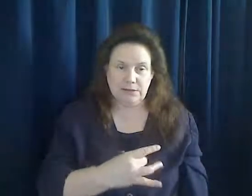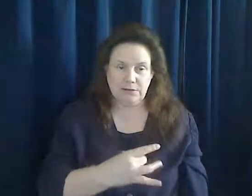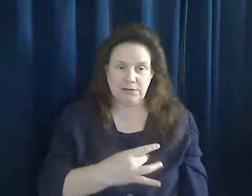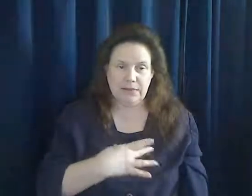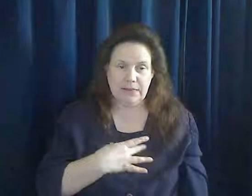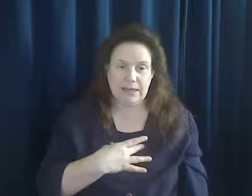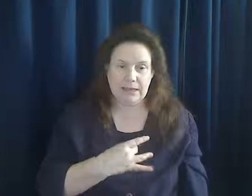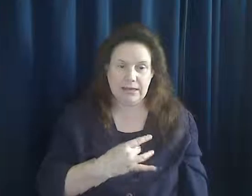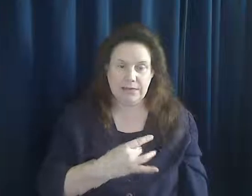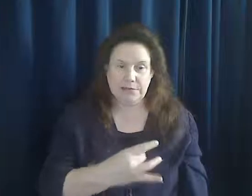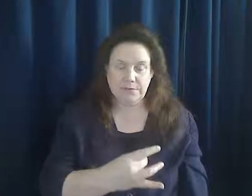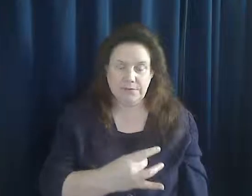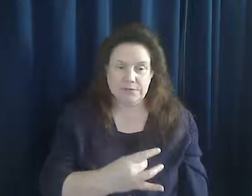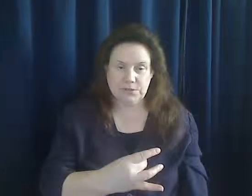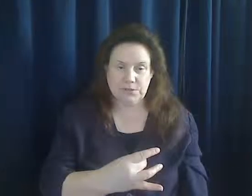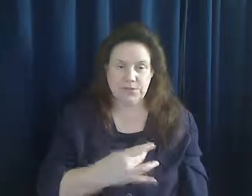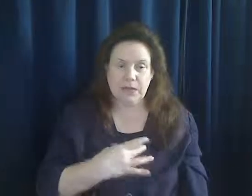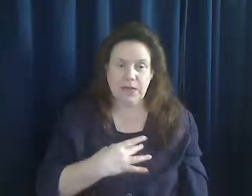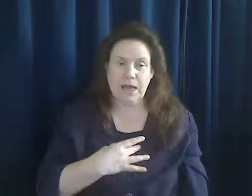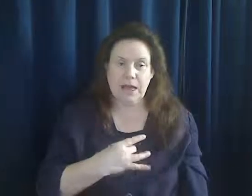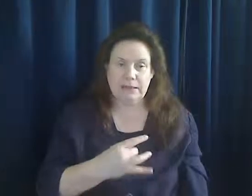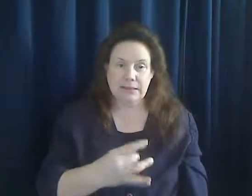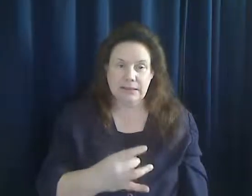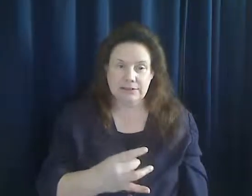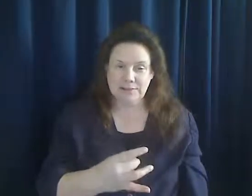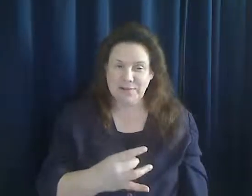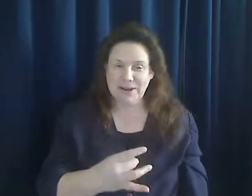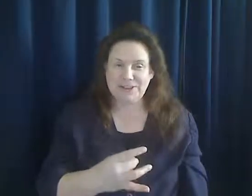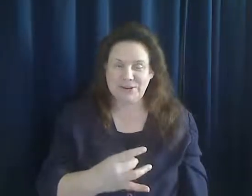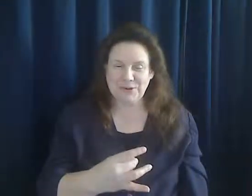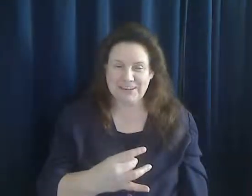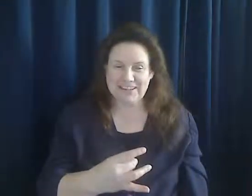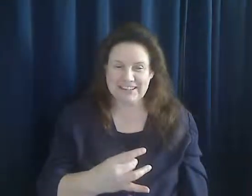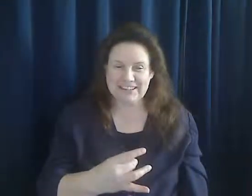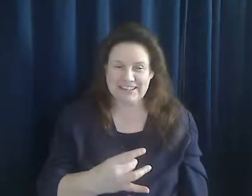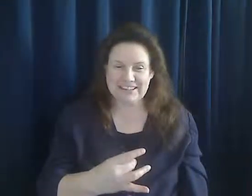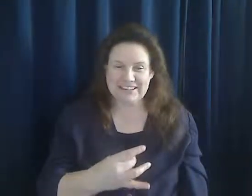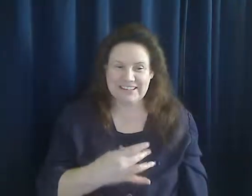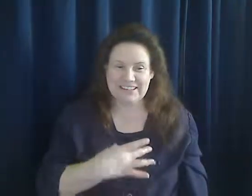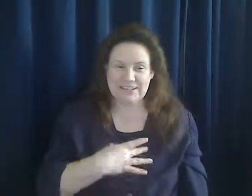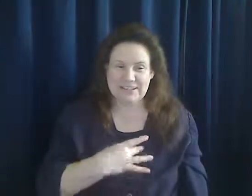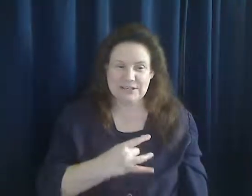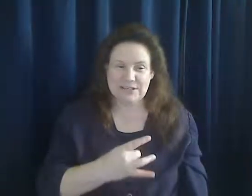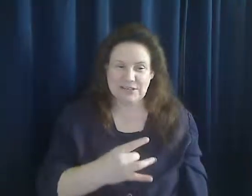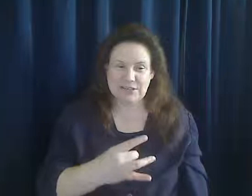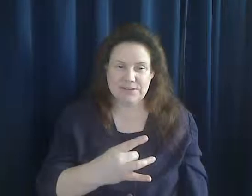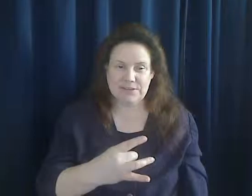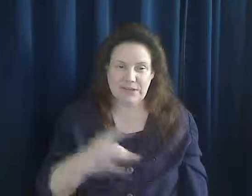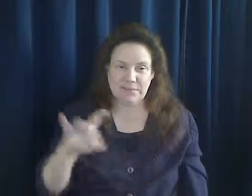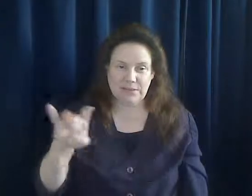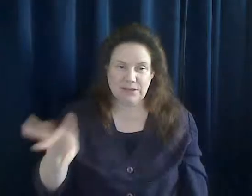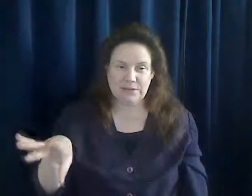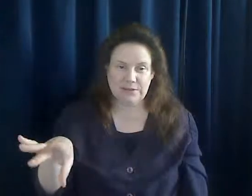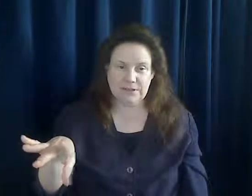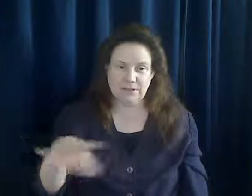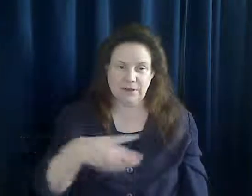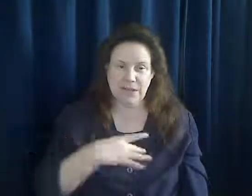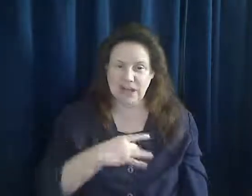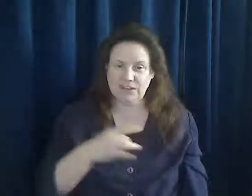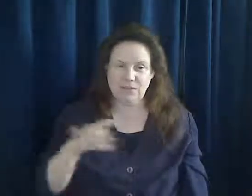finger, like, comes out from the sternum. I like. Do you remember I don't like? You start out the same and you flick it away. I don't